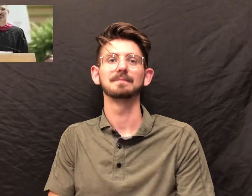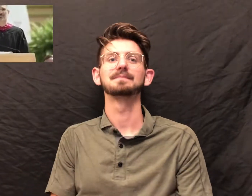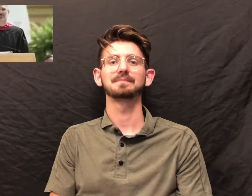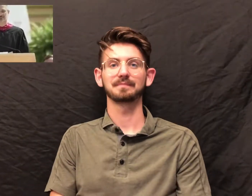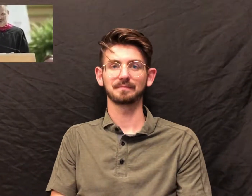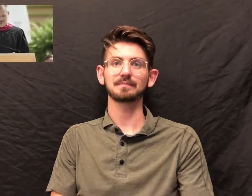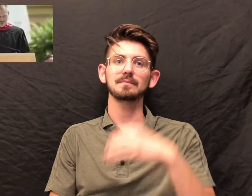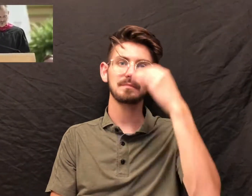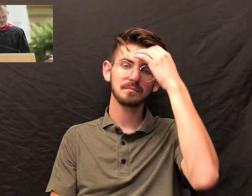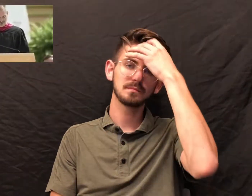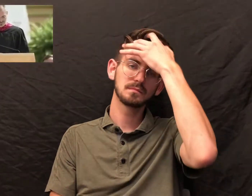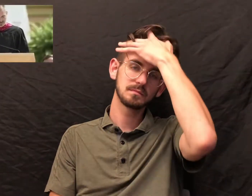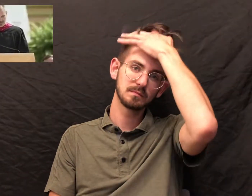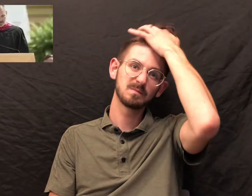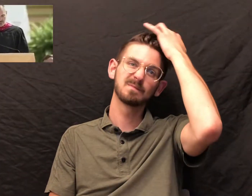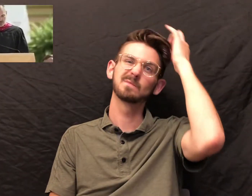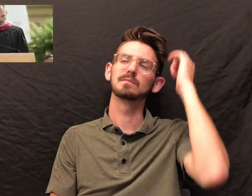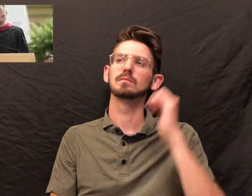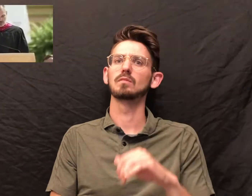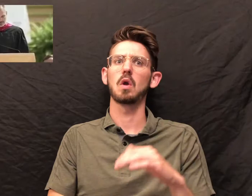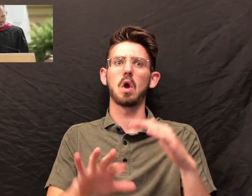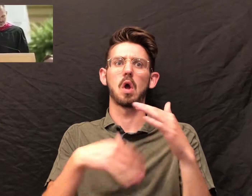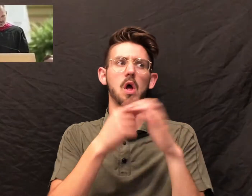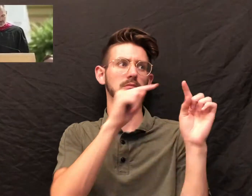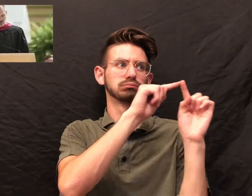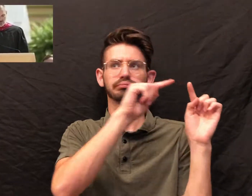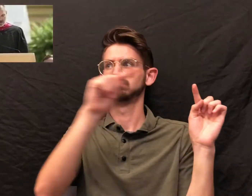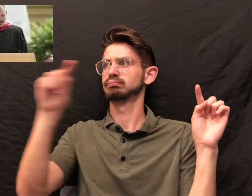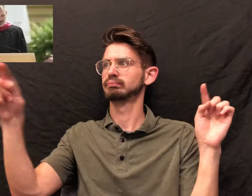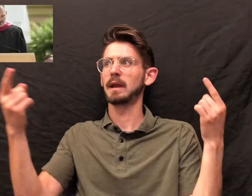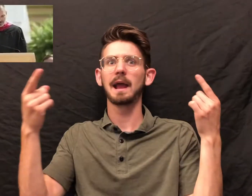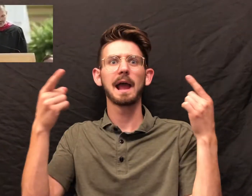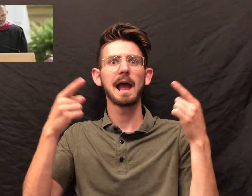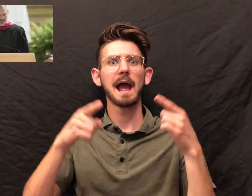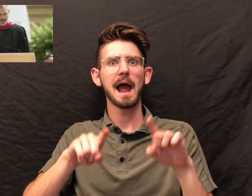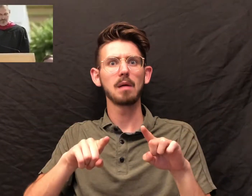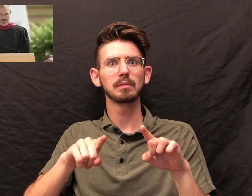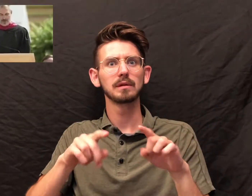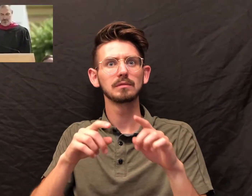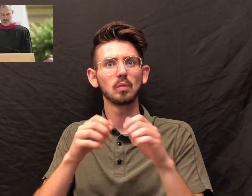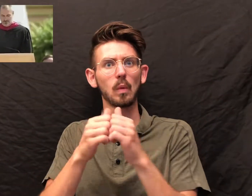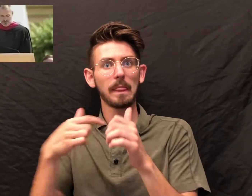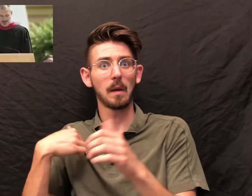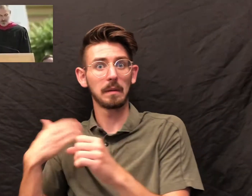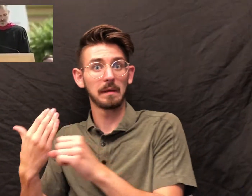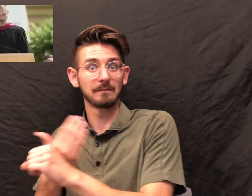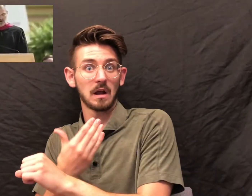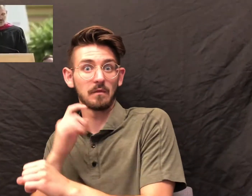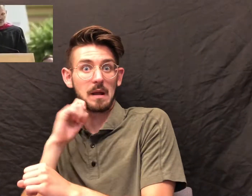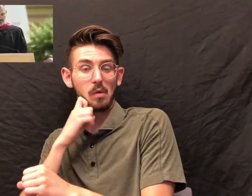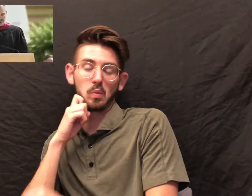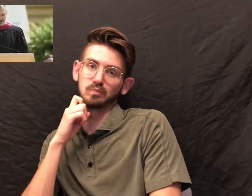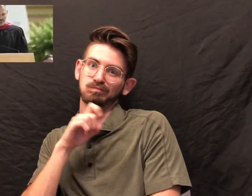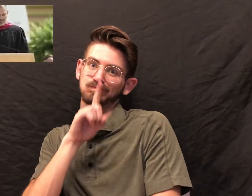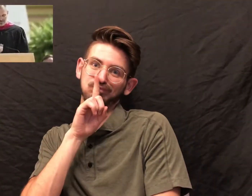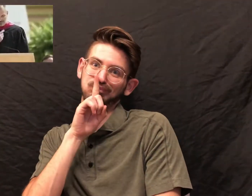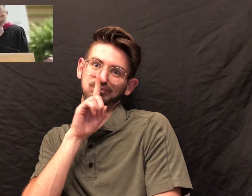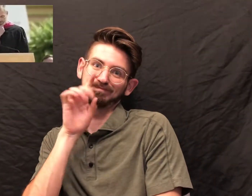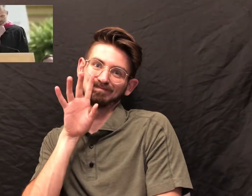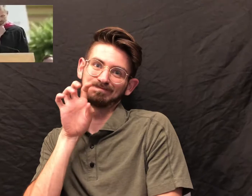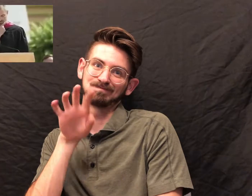would have happened if I hadn't been fired from Apple. It was awful tasting medicine, but I guess the patient needed it.